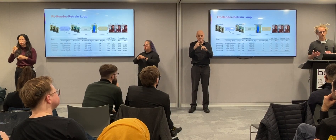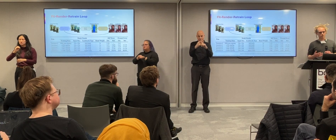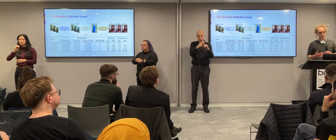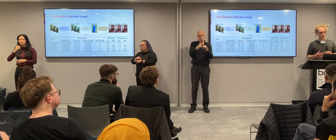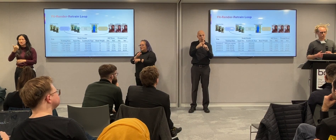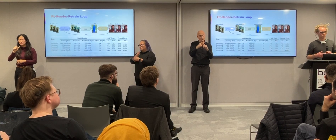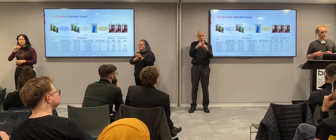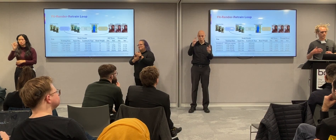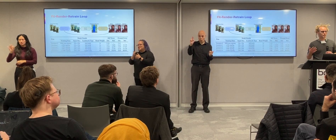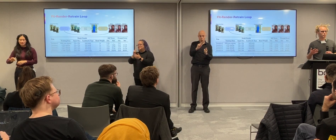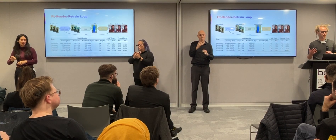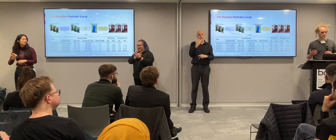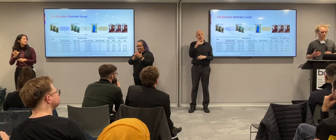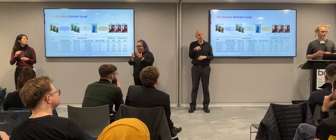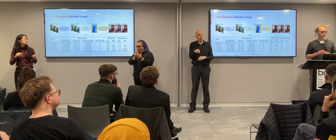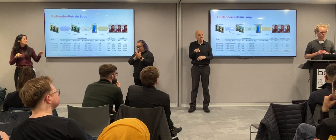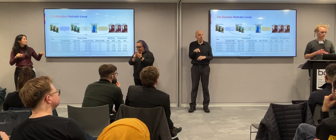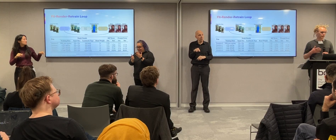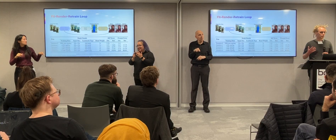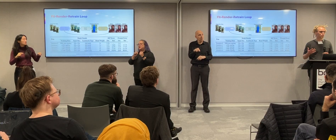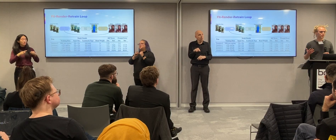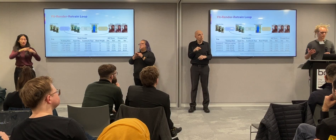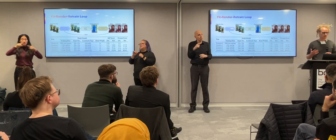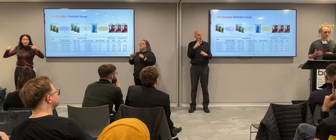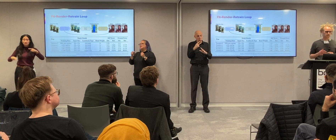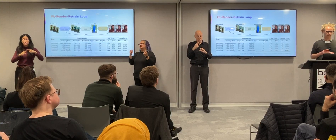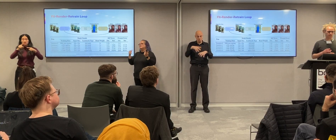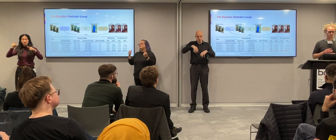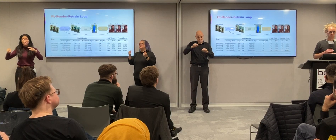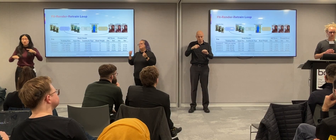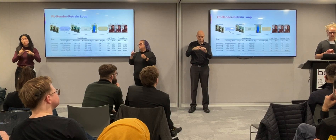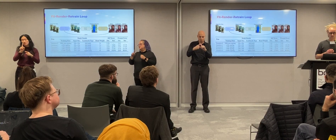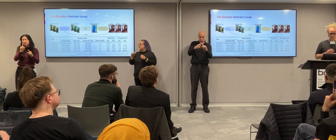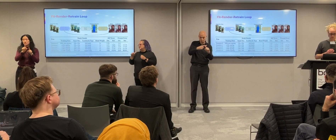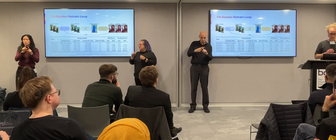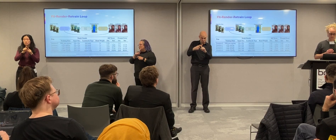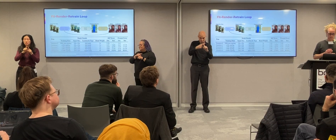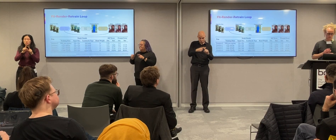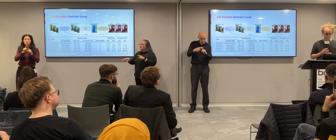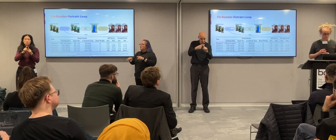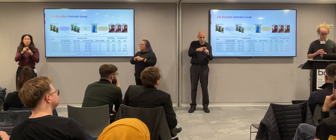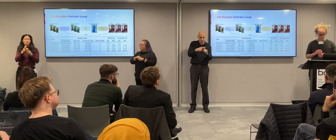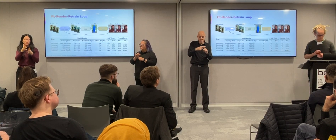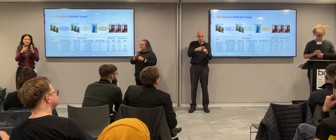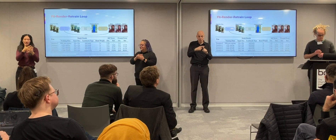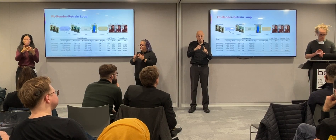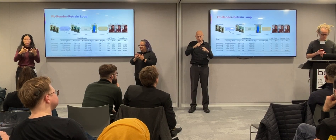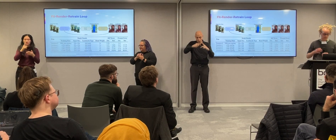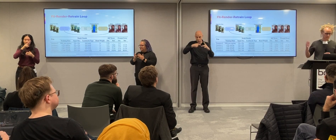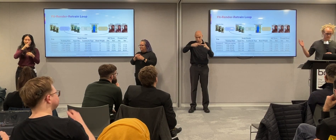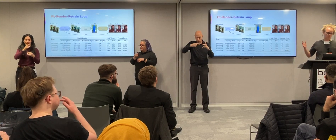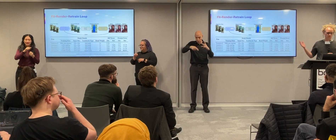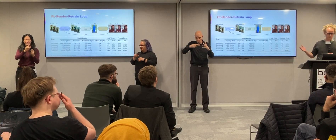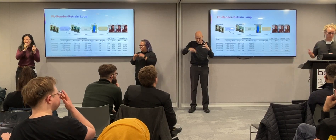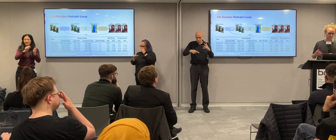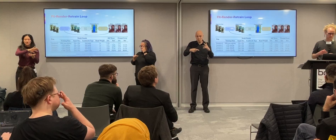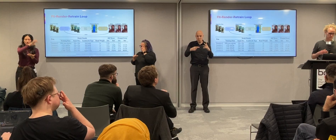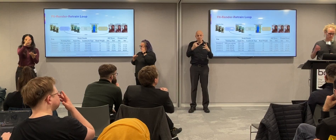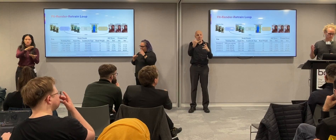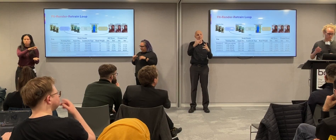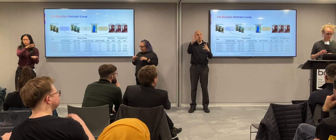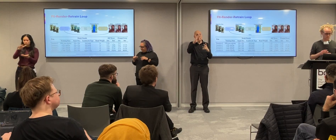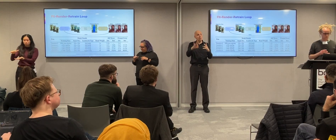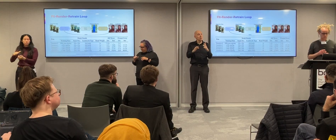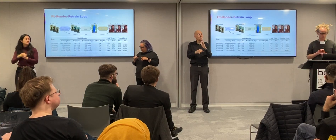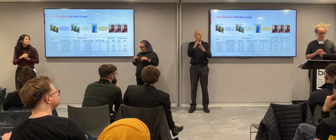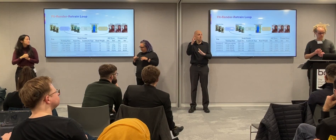iterating with this sign language data, by including essentially sign language sequence data. And this sequence data